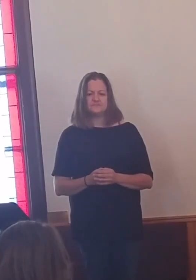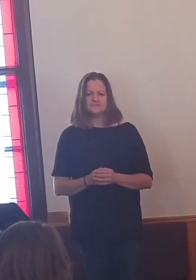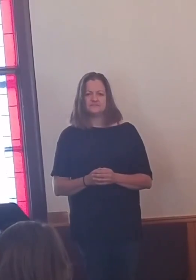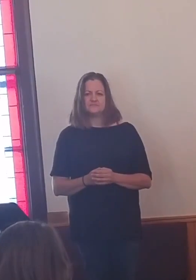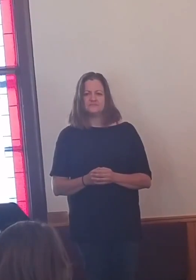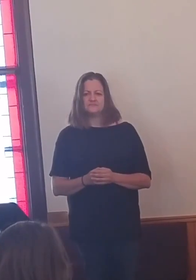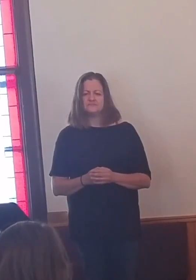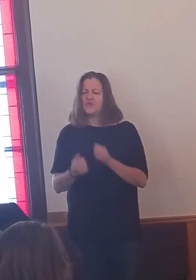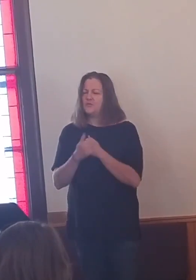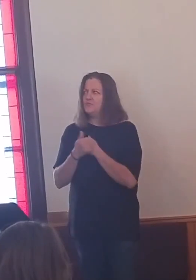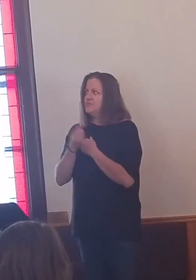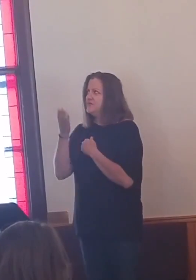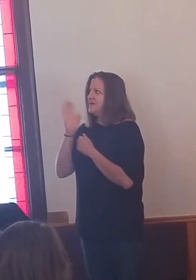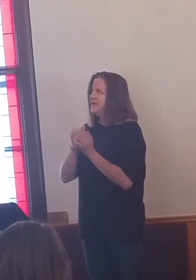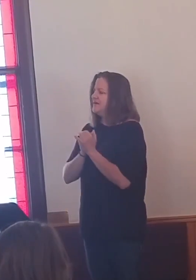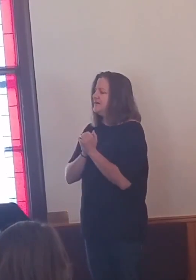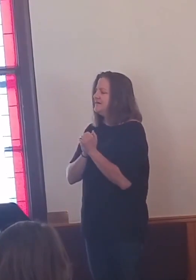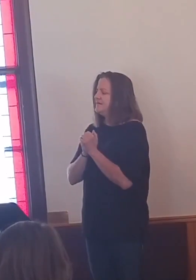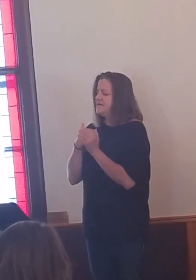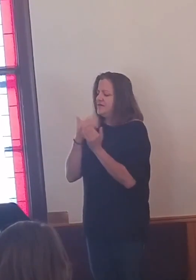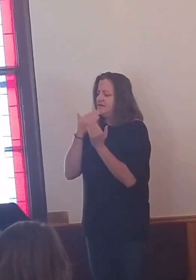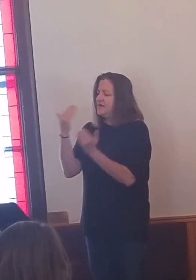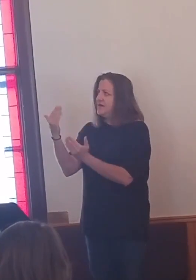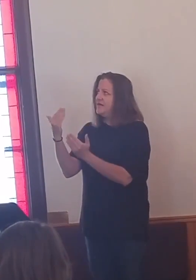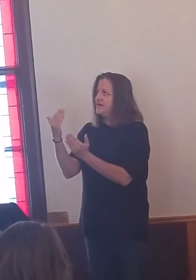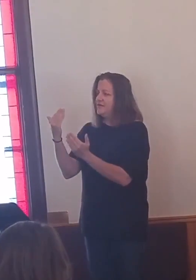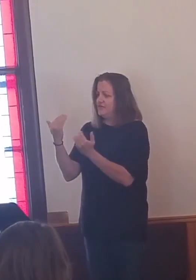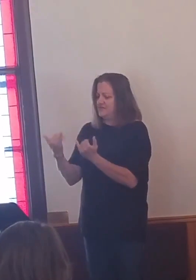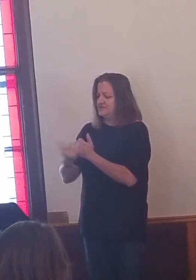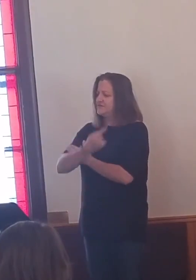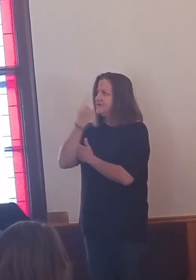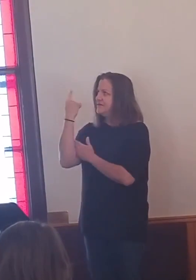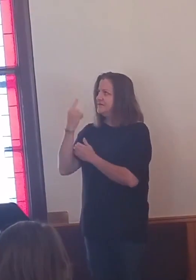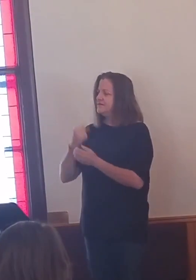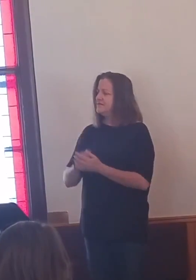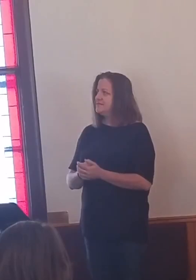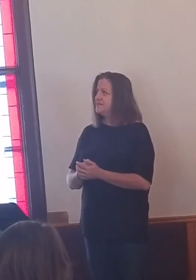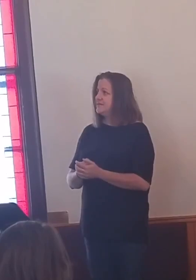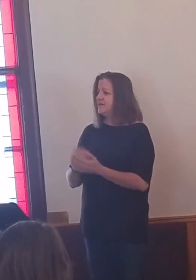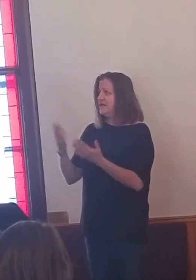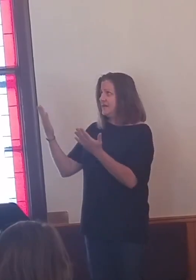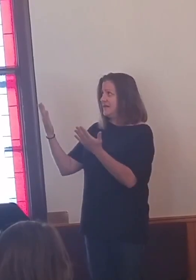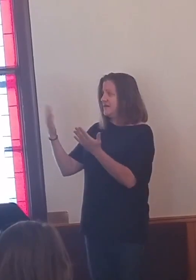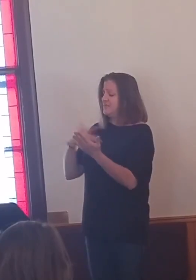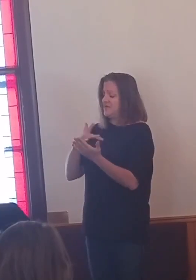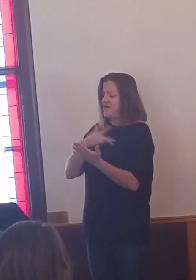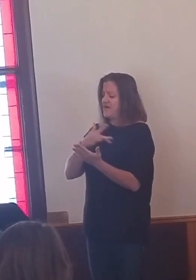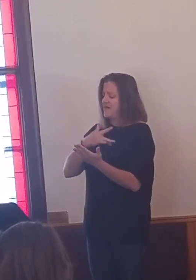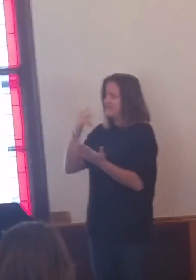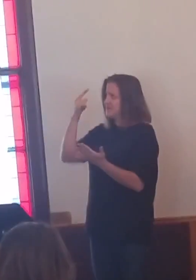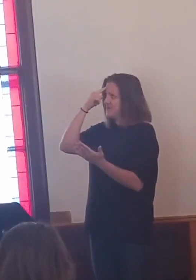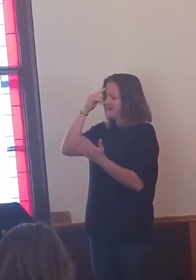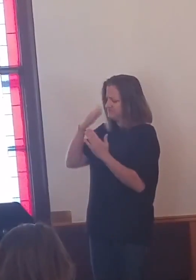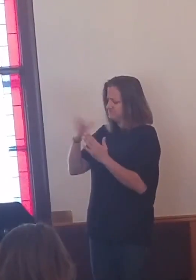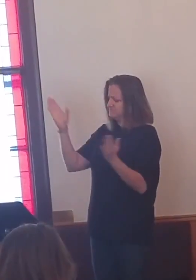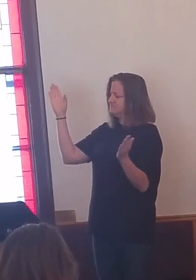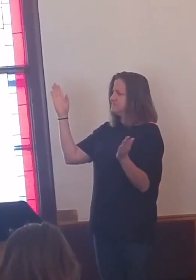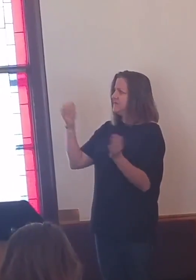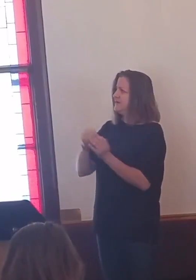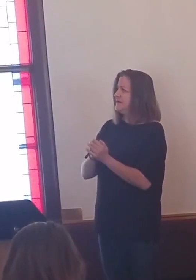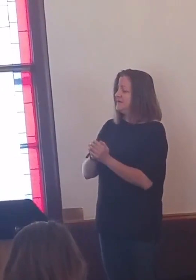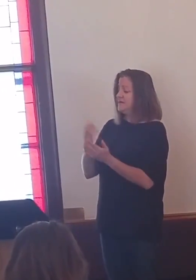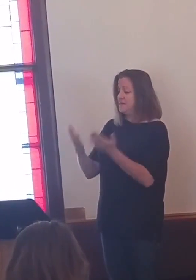All embracing and living God, we thank you for this day. I ask that you open our hearts and open our minds, and that